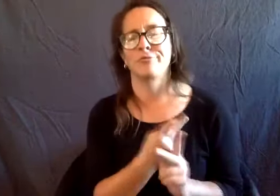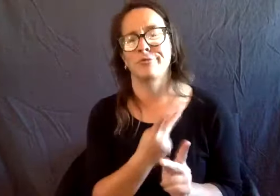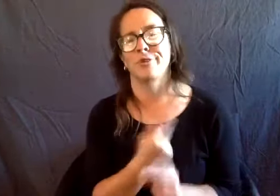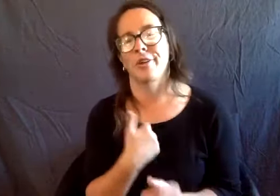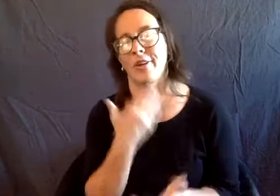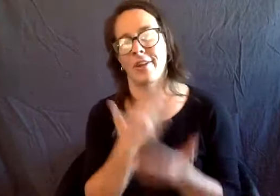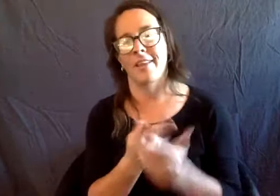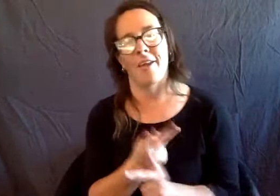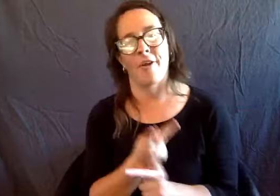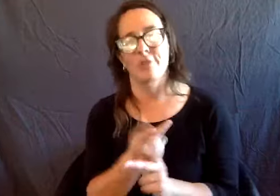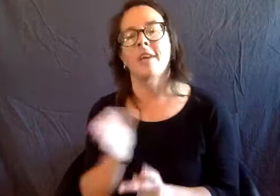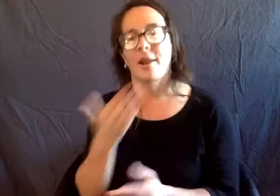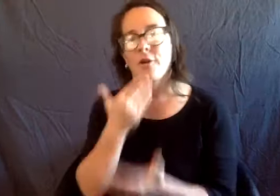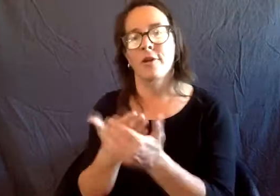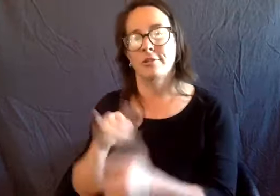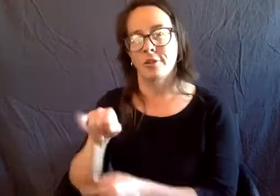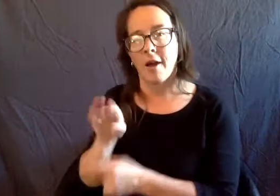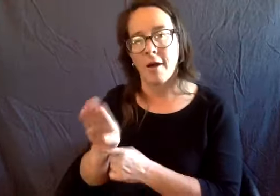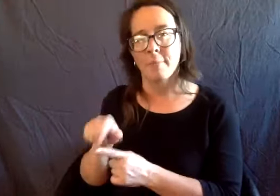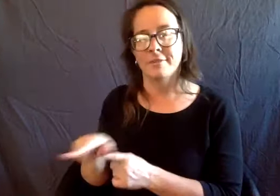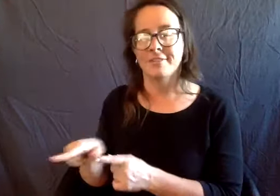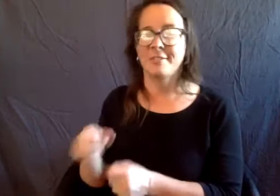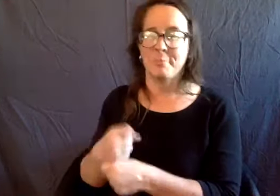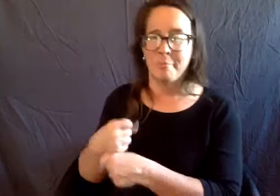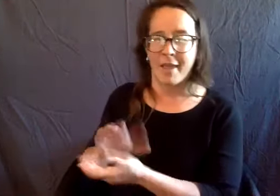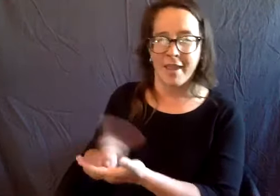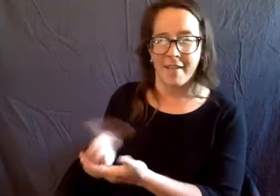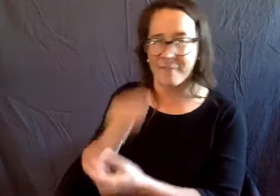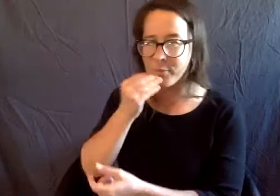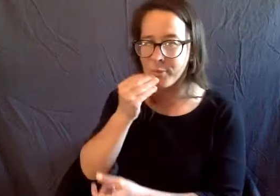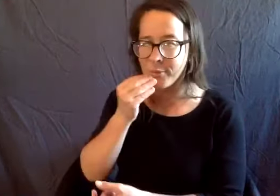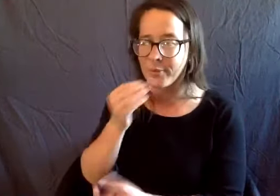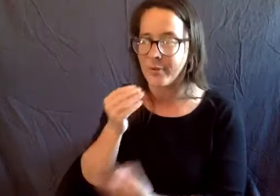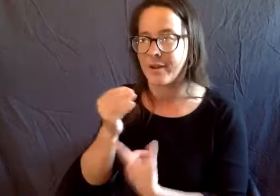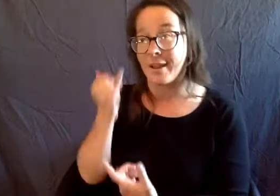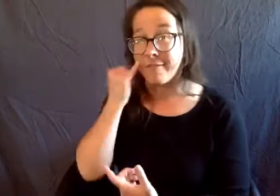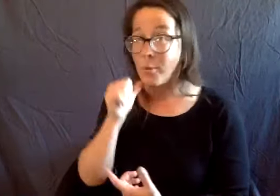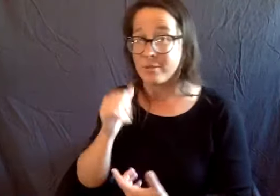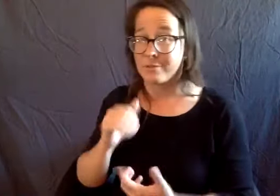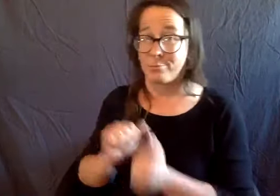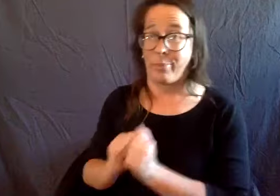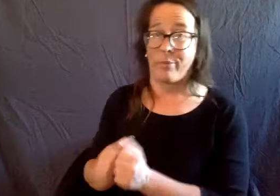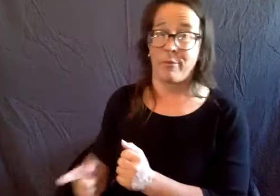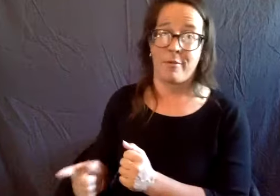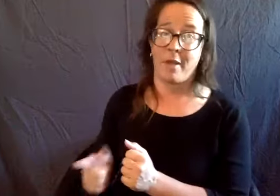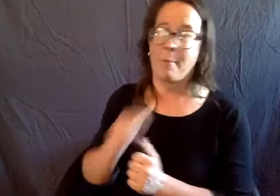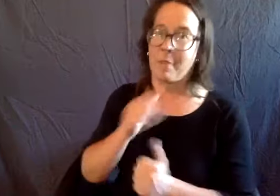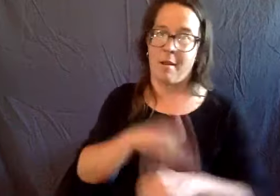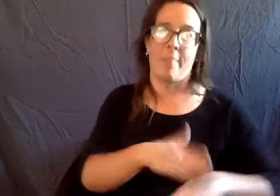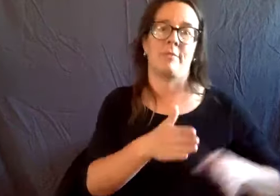decent job and she made food and like that. And had I not been with her, I would have been living on the streets. And that's just the truth